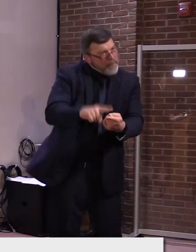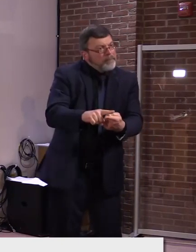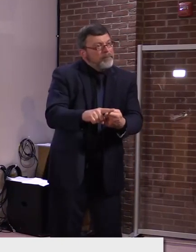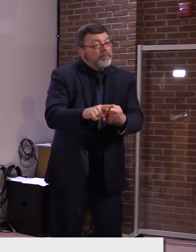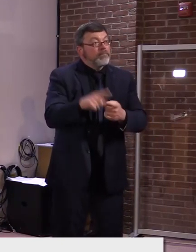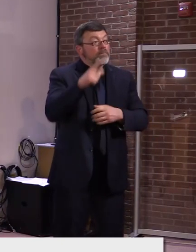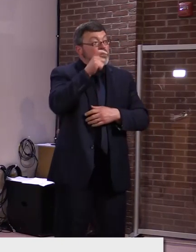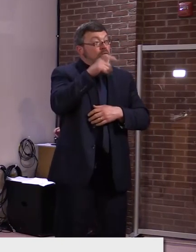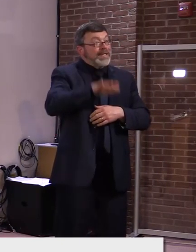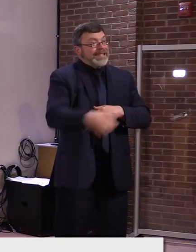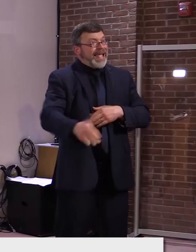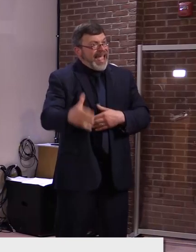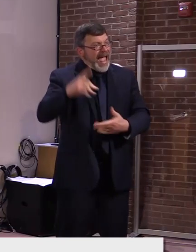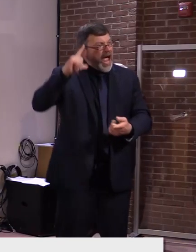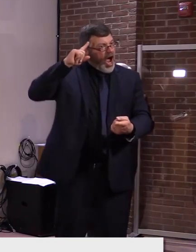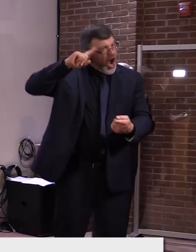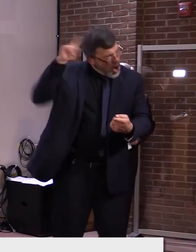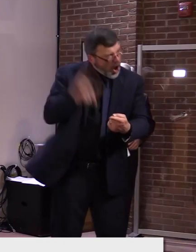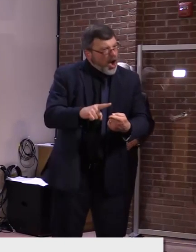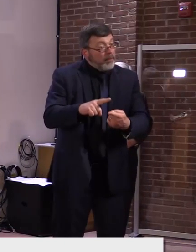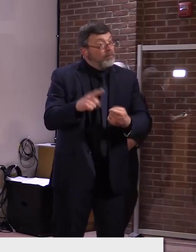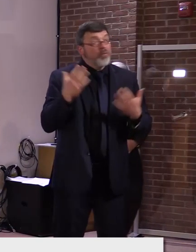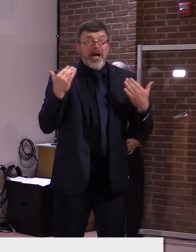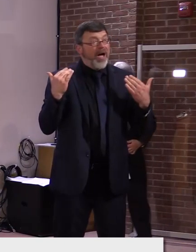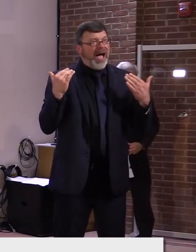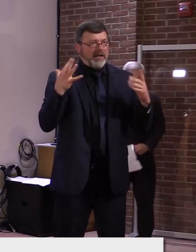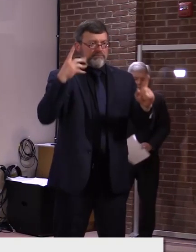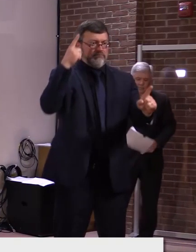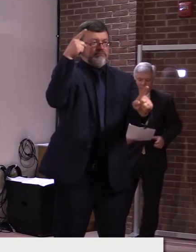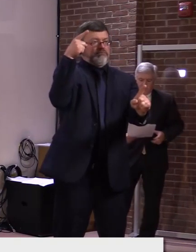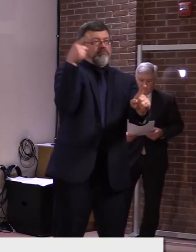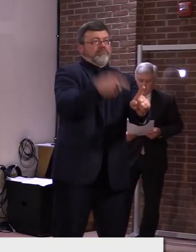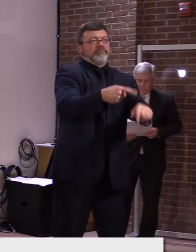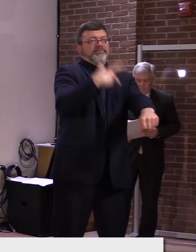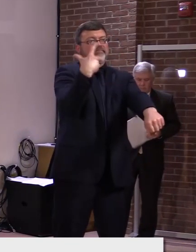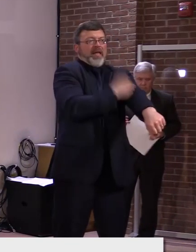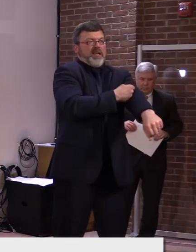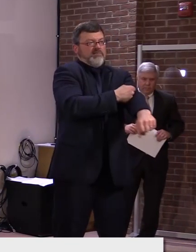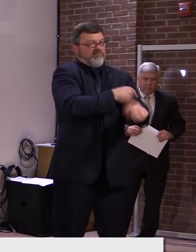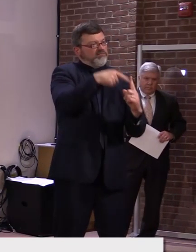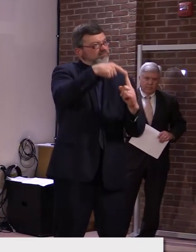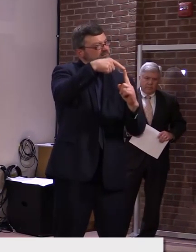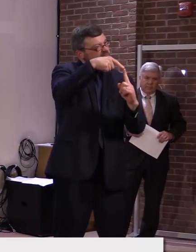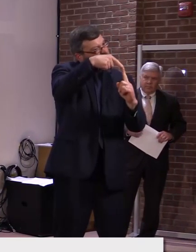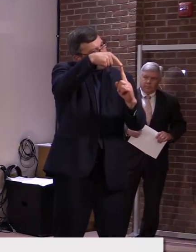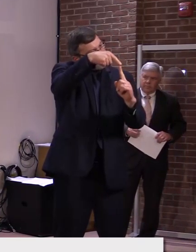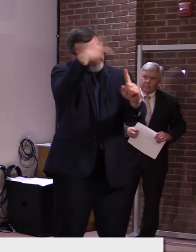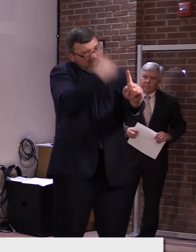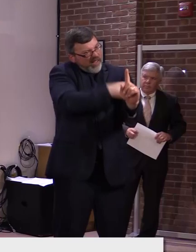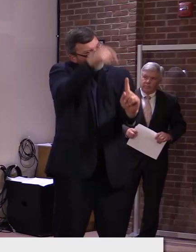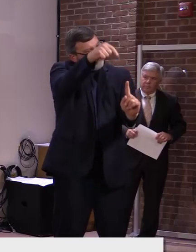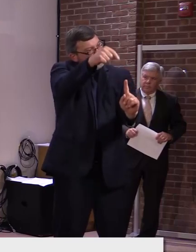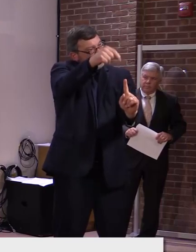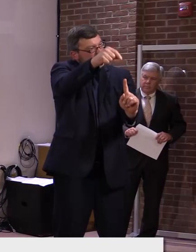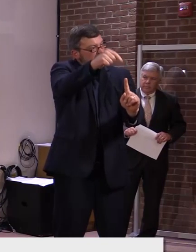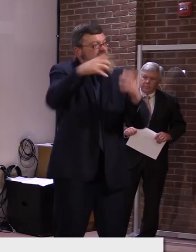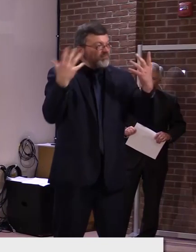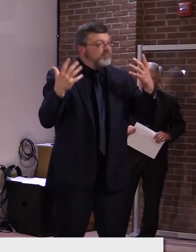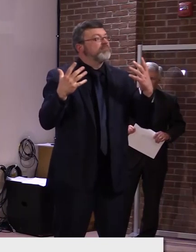I think anyone imagined. We originally calculated that all restrictions could be lifted by the 4th of